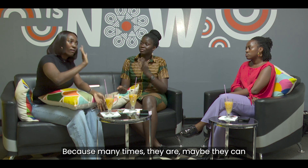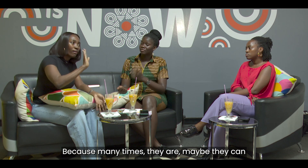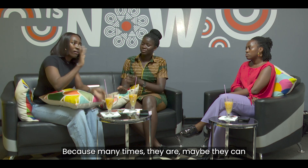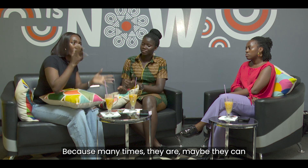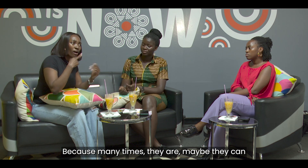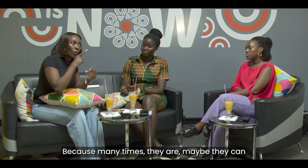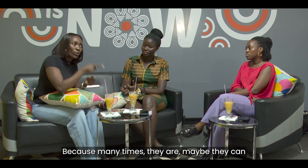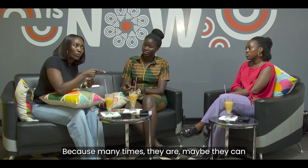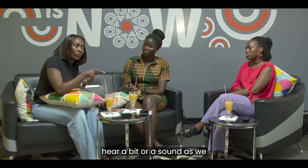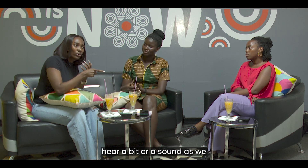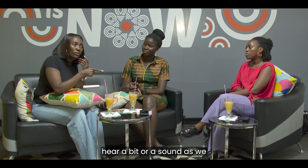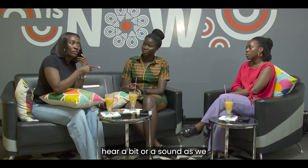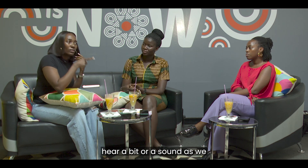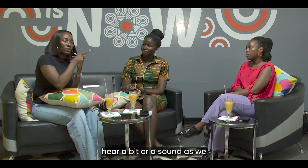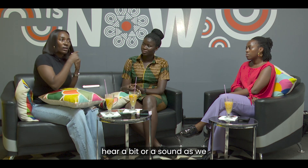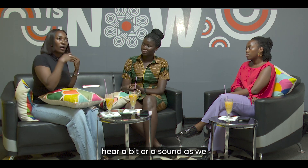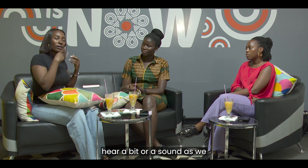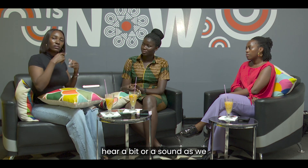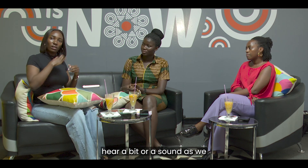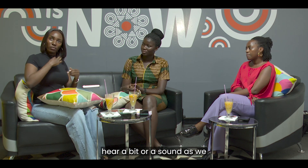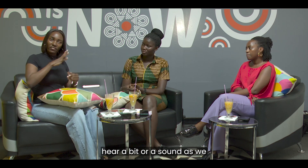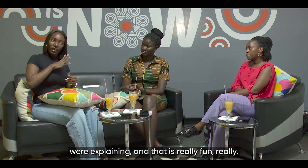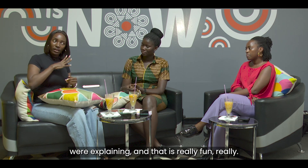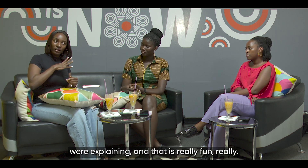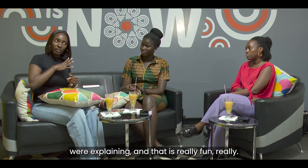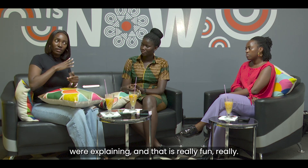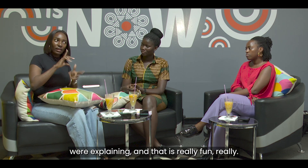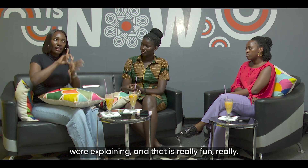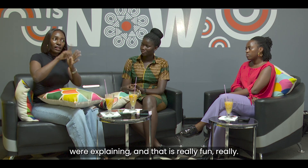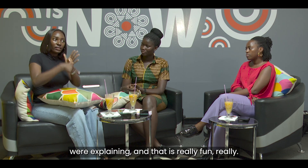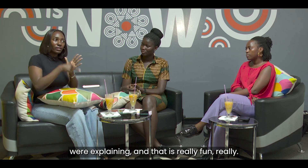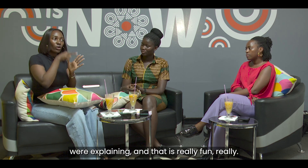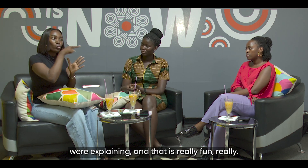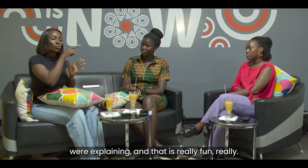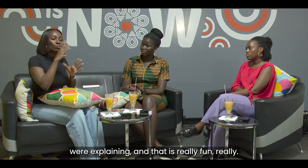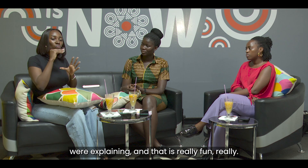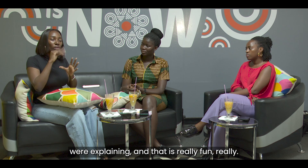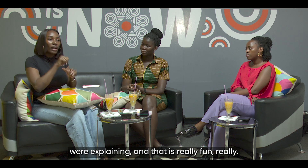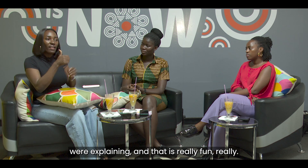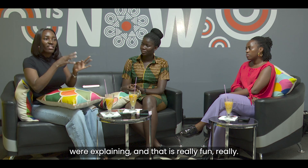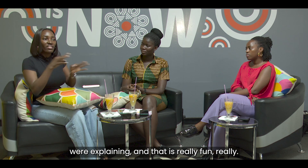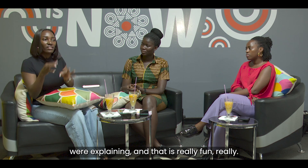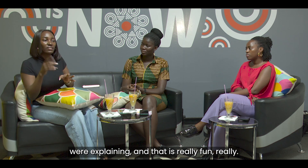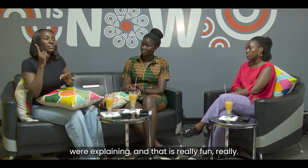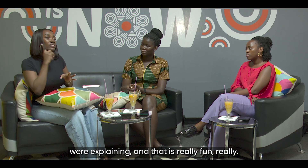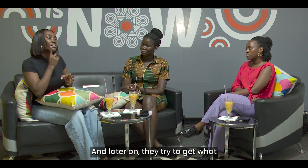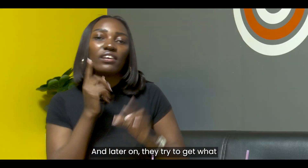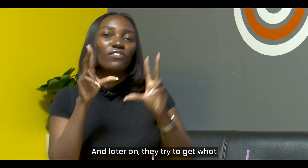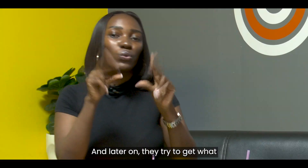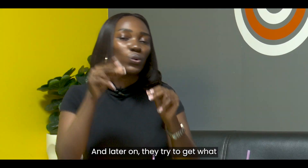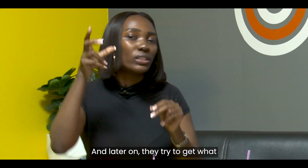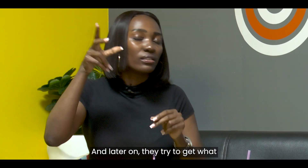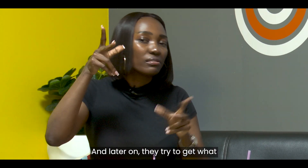maybe they can hear a bit or a sound as we were explaining, and that is really fine, really. And later